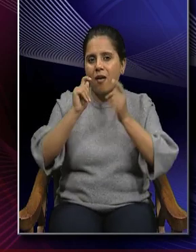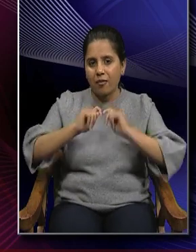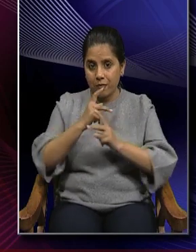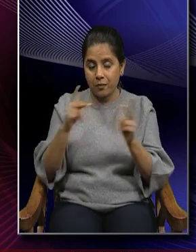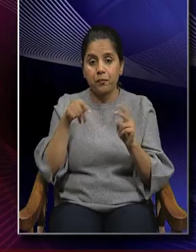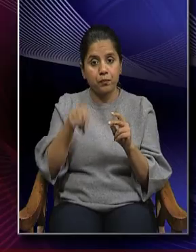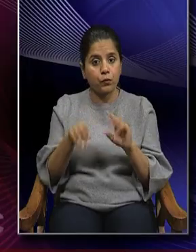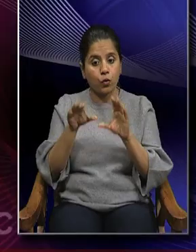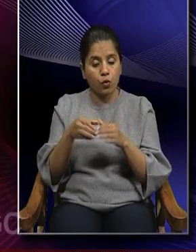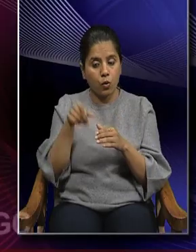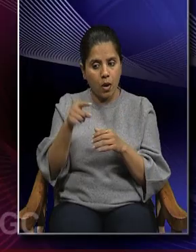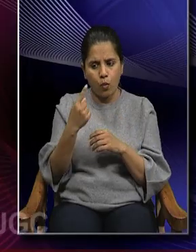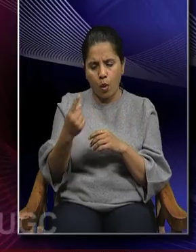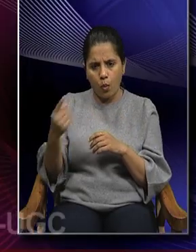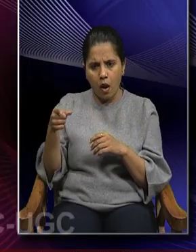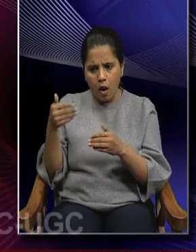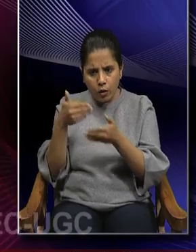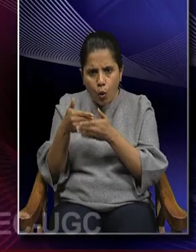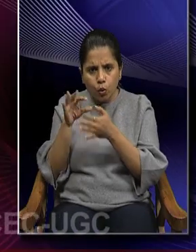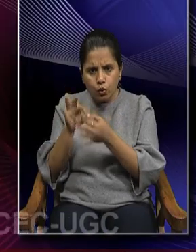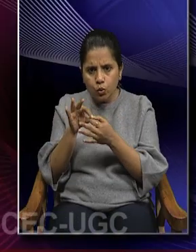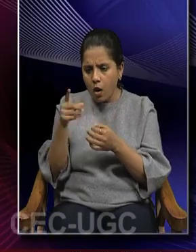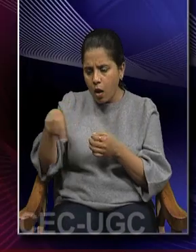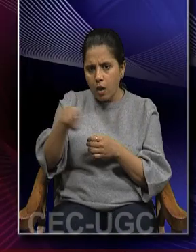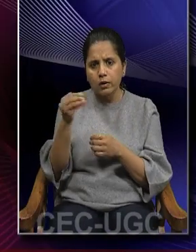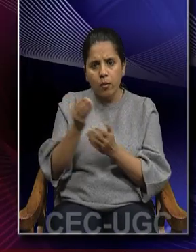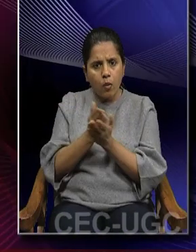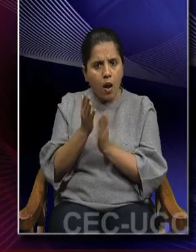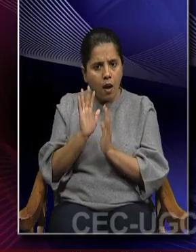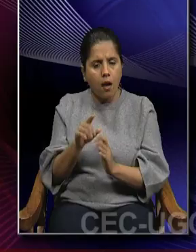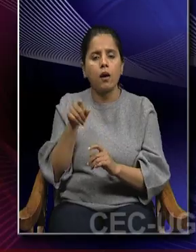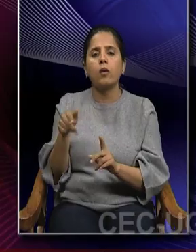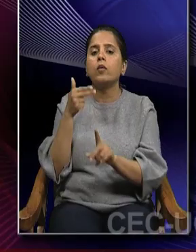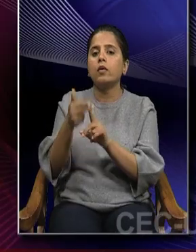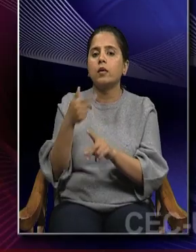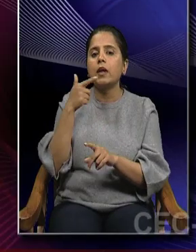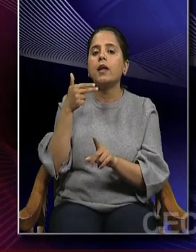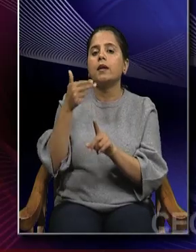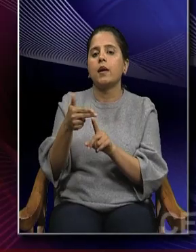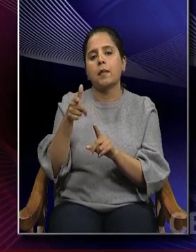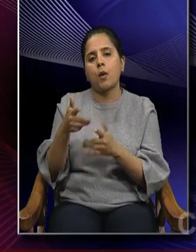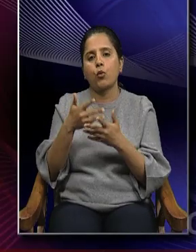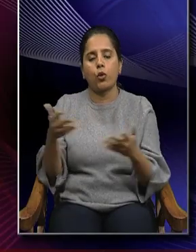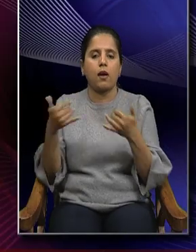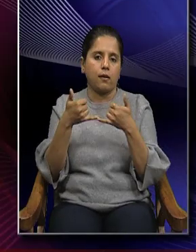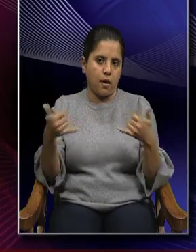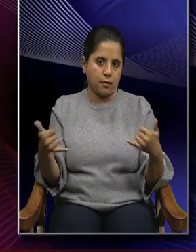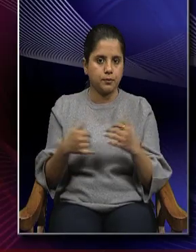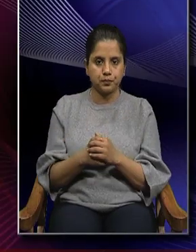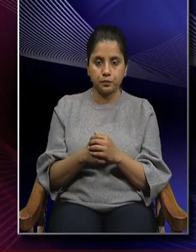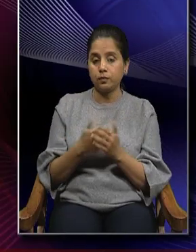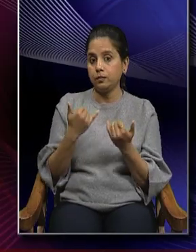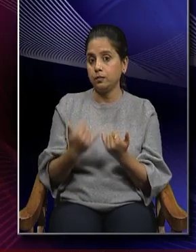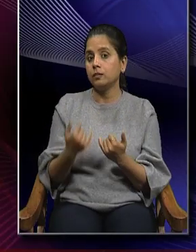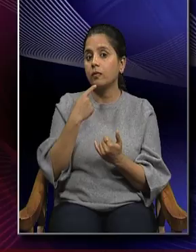individual products which are closely related in some way, they are basically called as product line. Now,